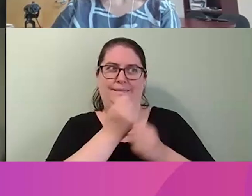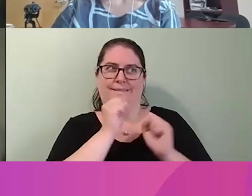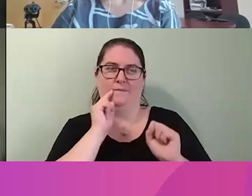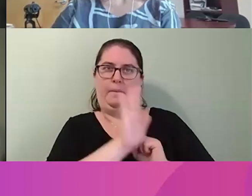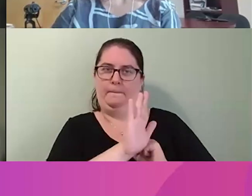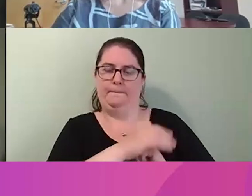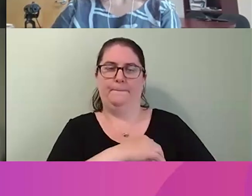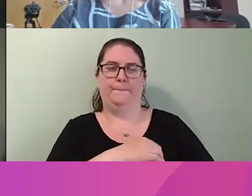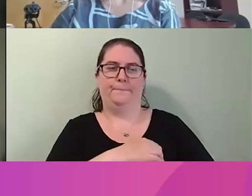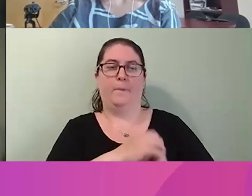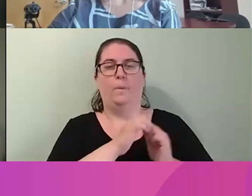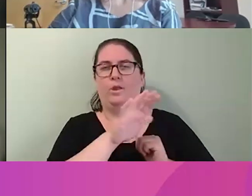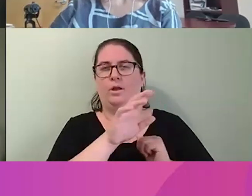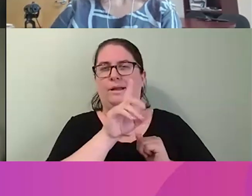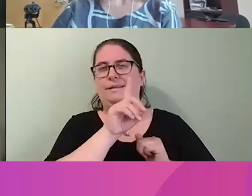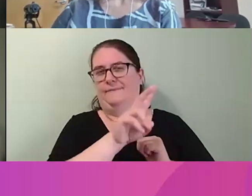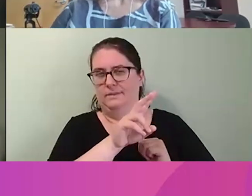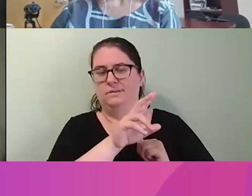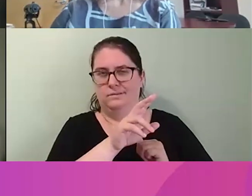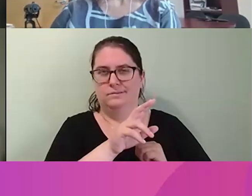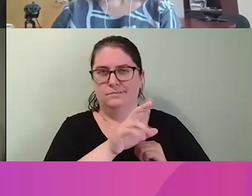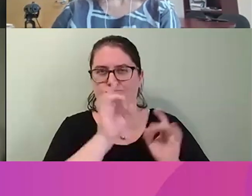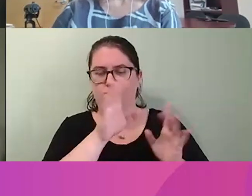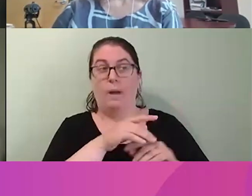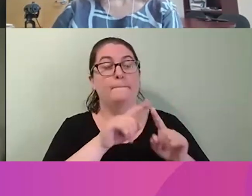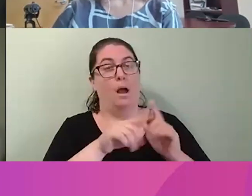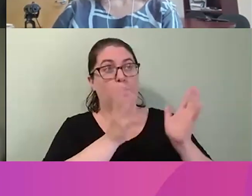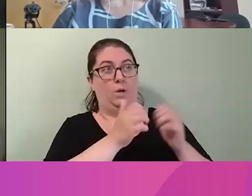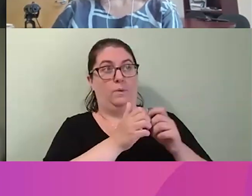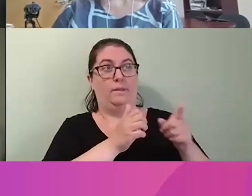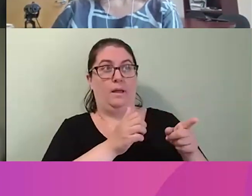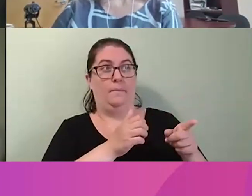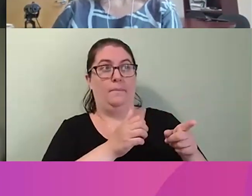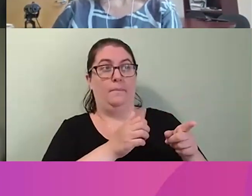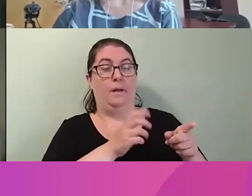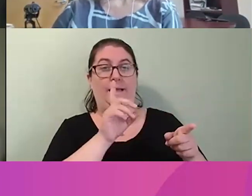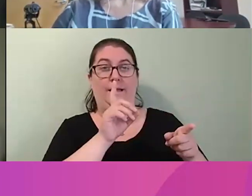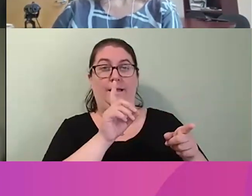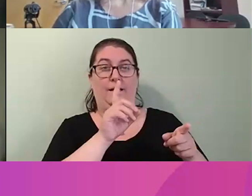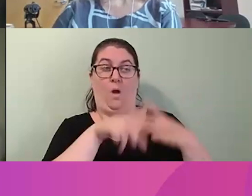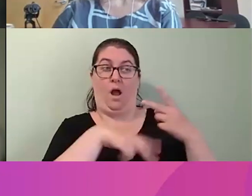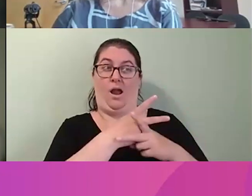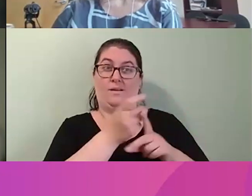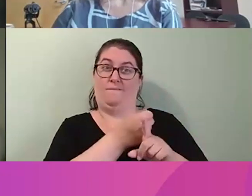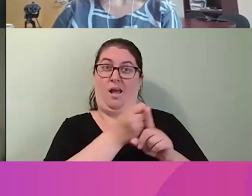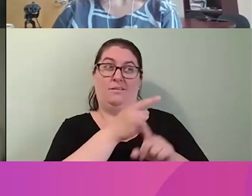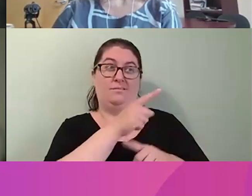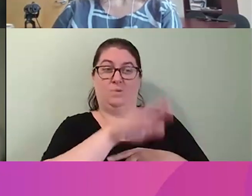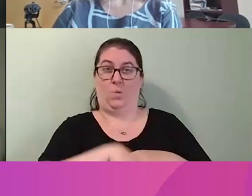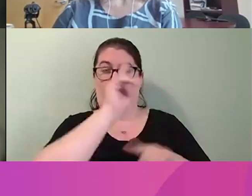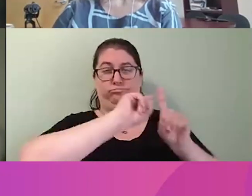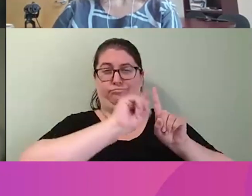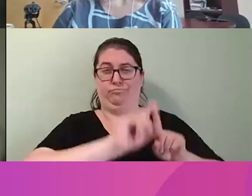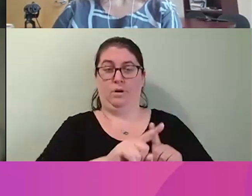in intimate relationships, but through talking with them, often there was violence in multiple contexts throughout their lives. But there